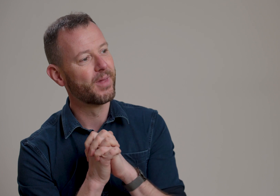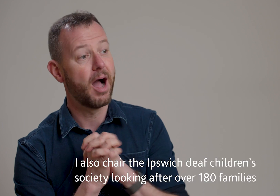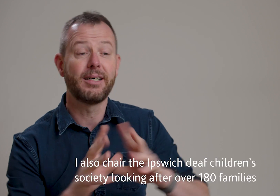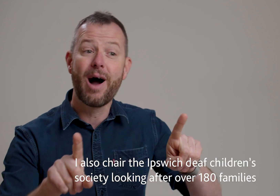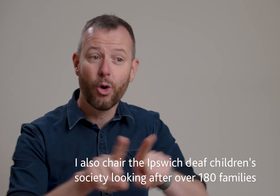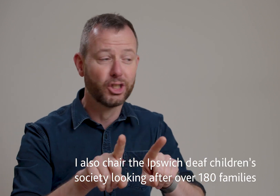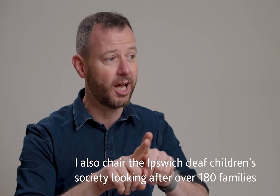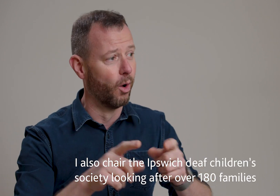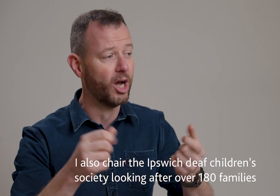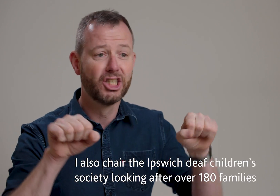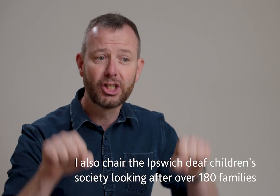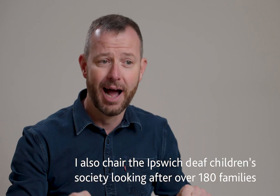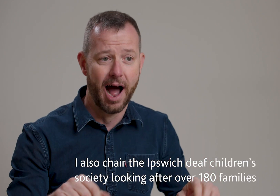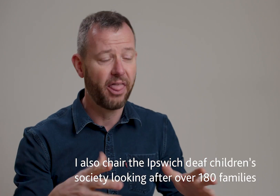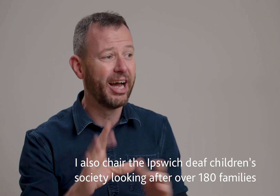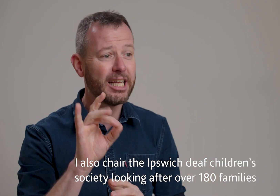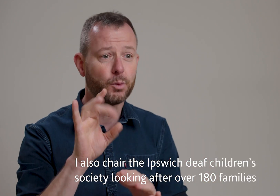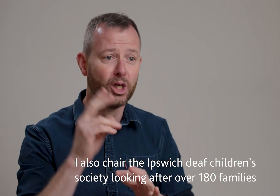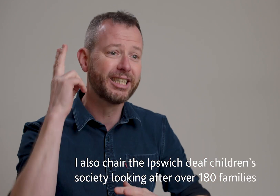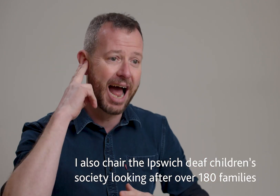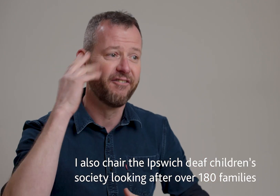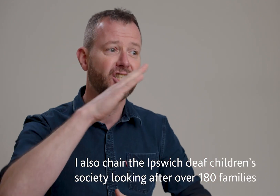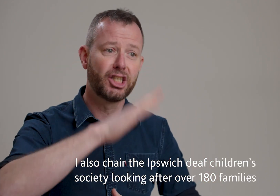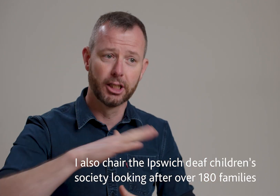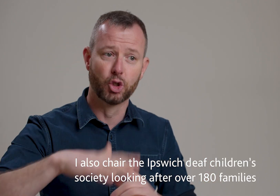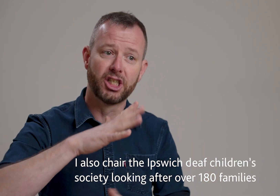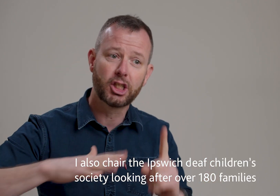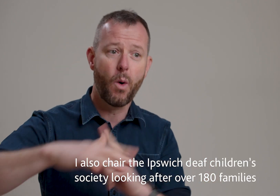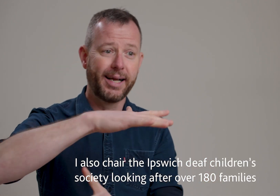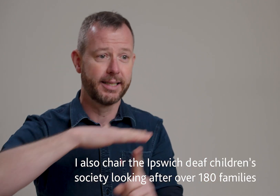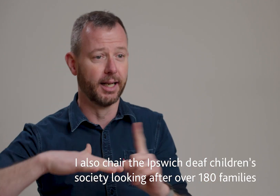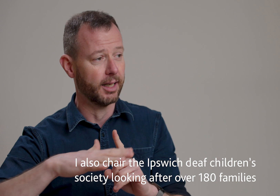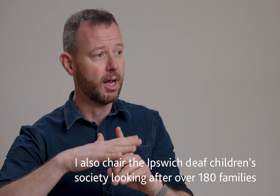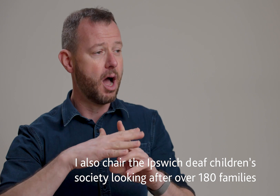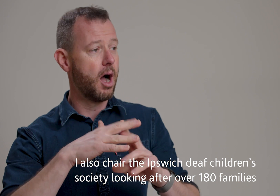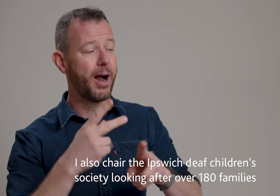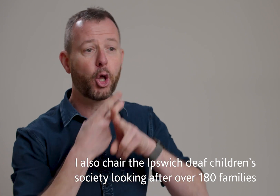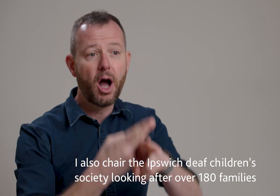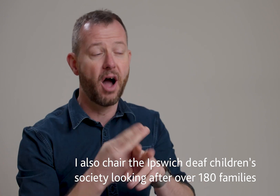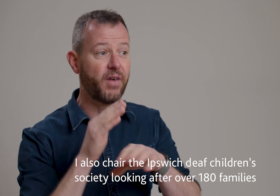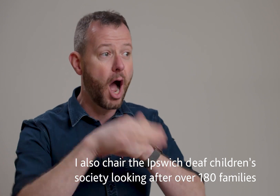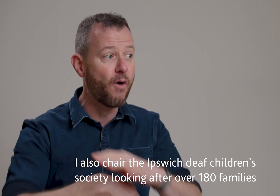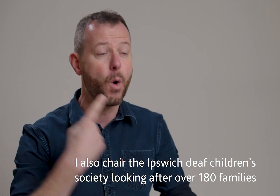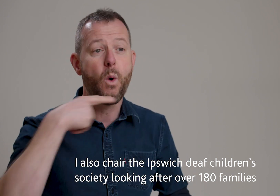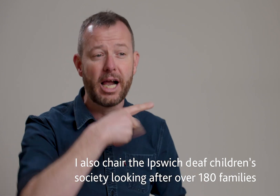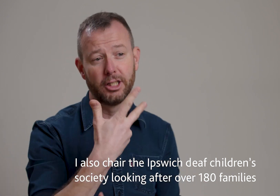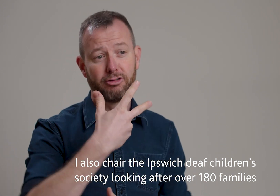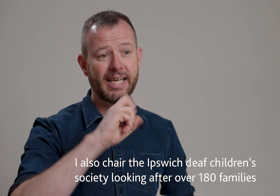language. I also stir the hits with that due to strangers. I look after over